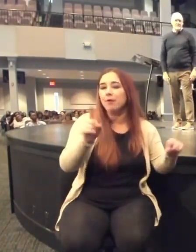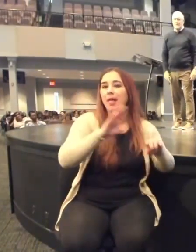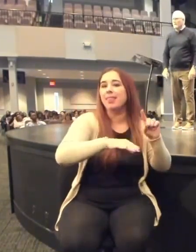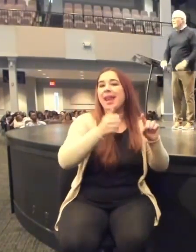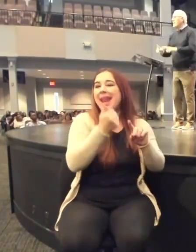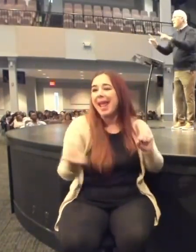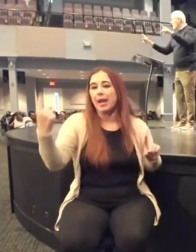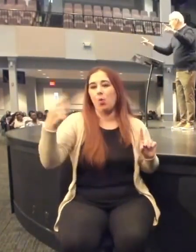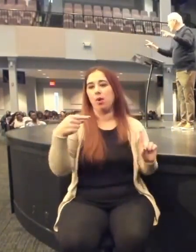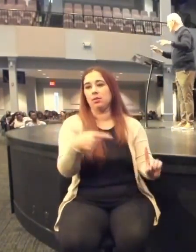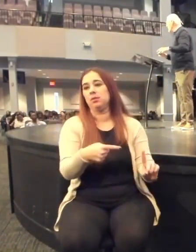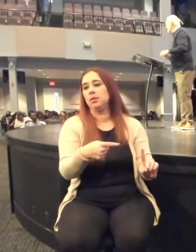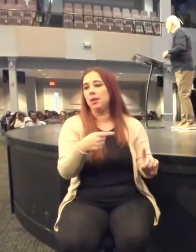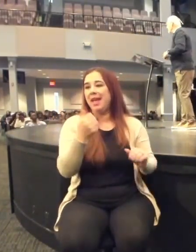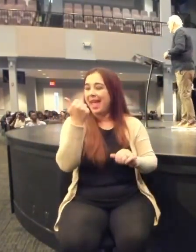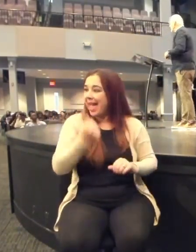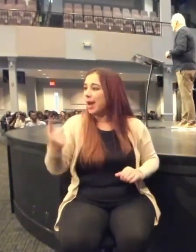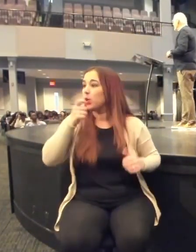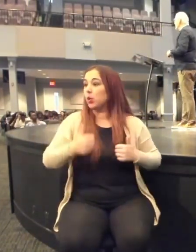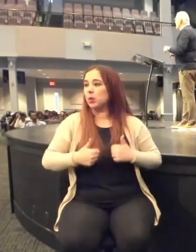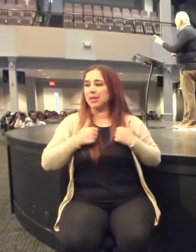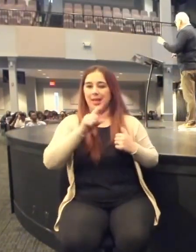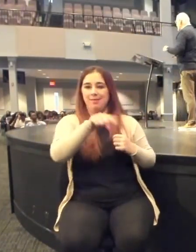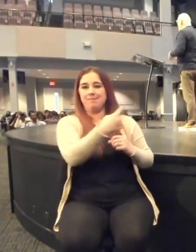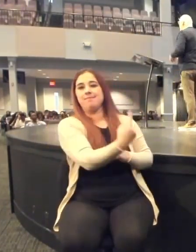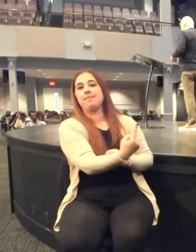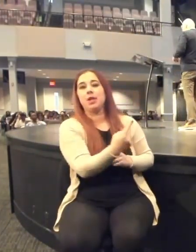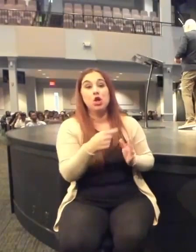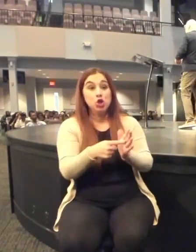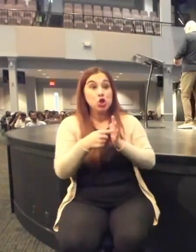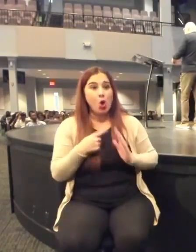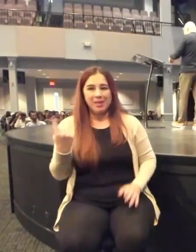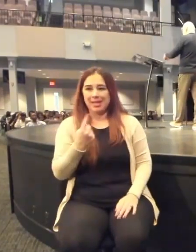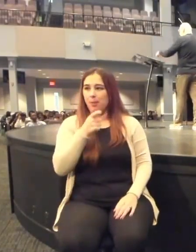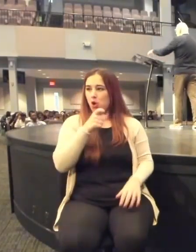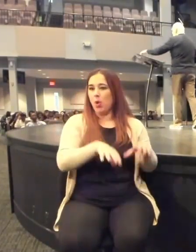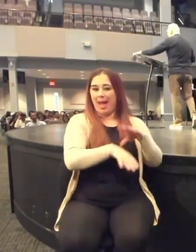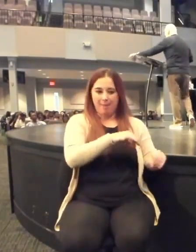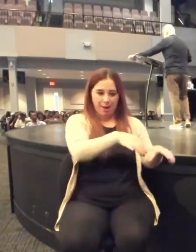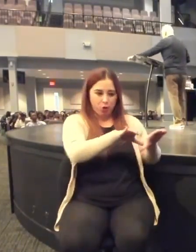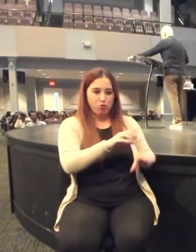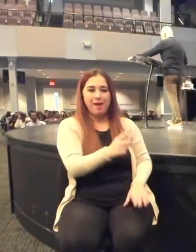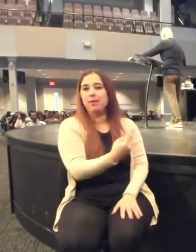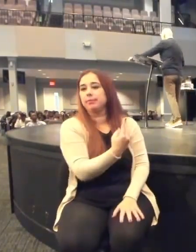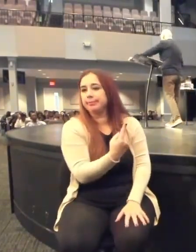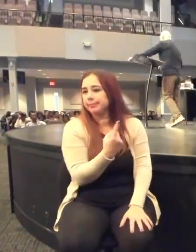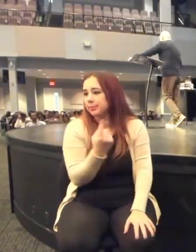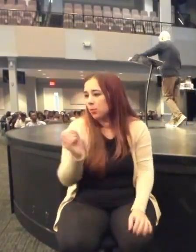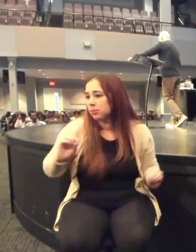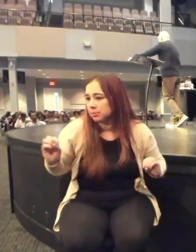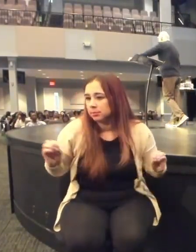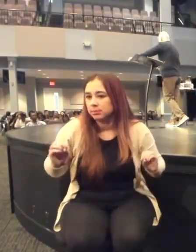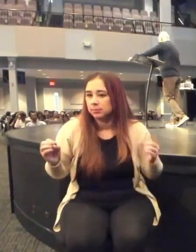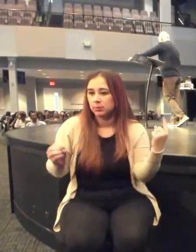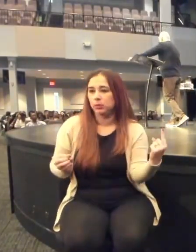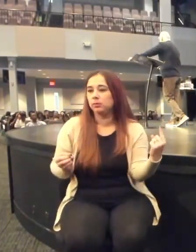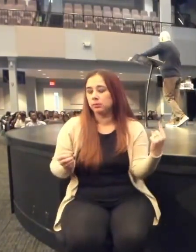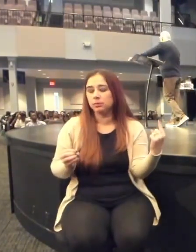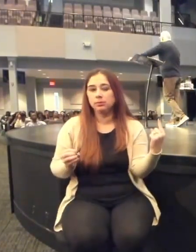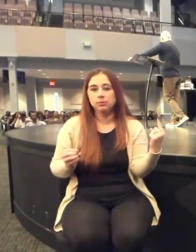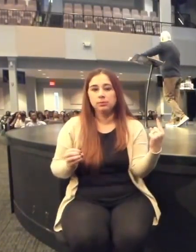else, anyone who's ever lived. Show me someone that came up out of the grave by themselves, okay?